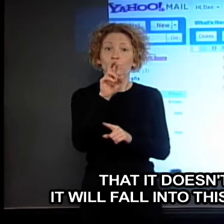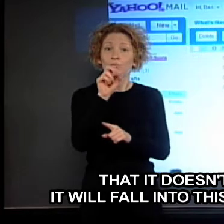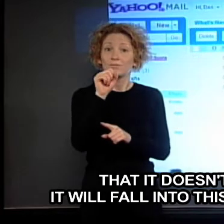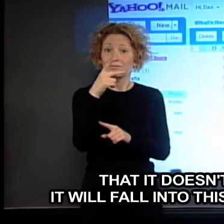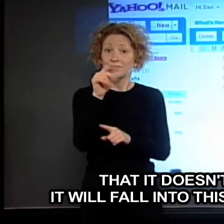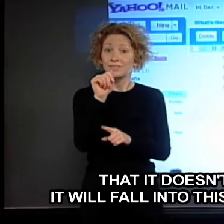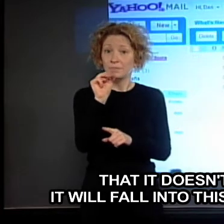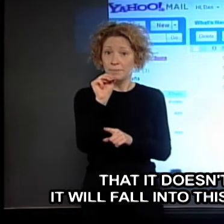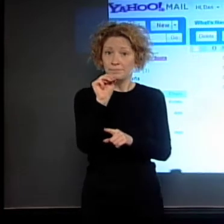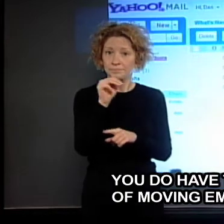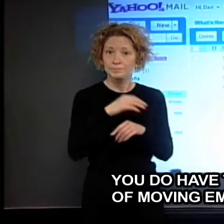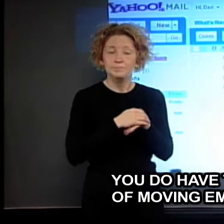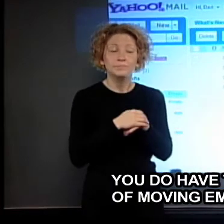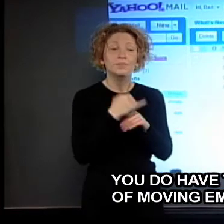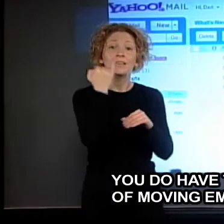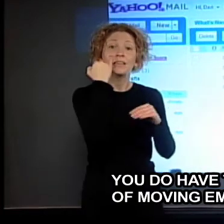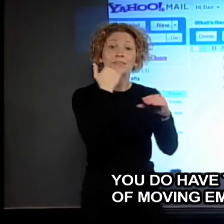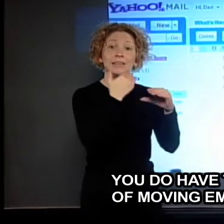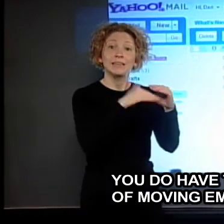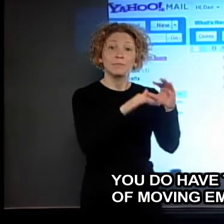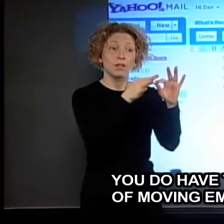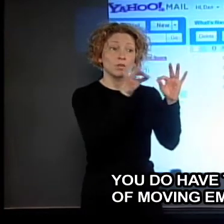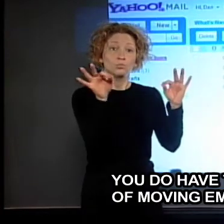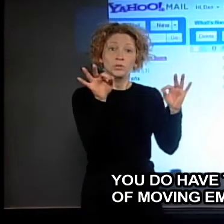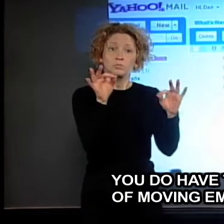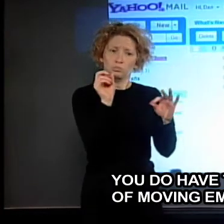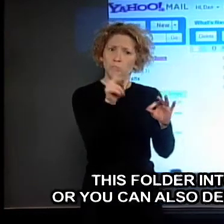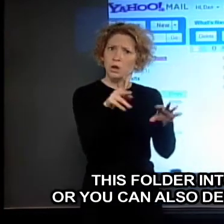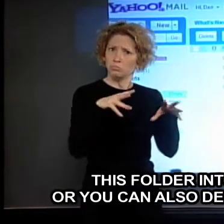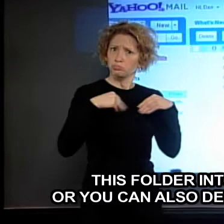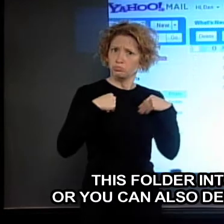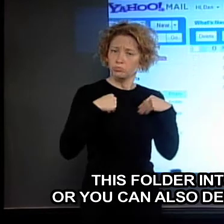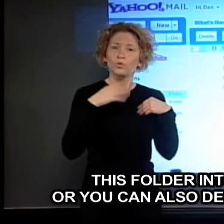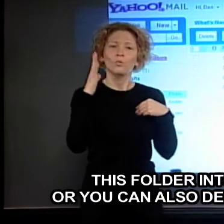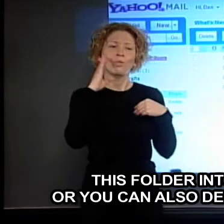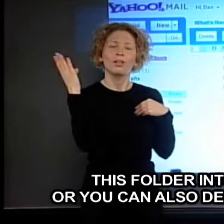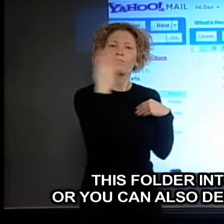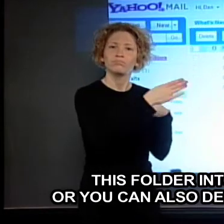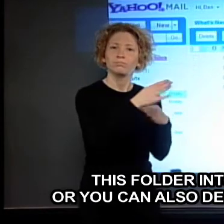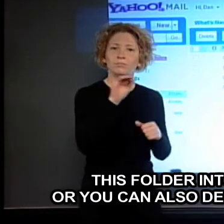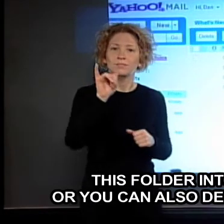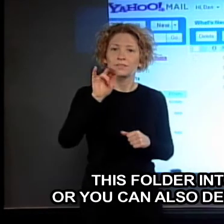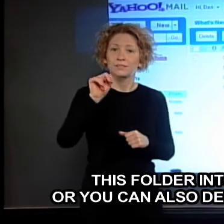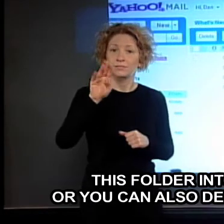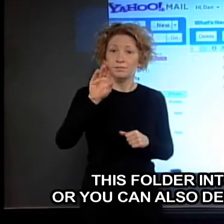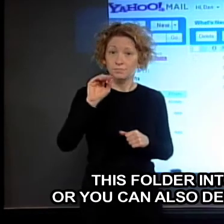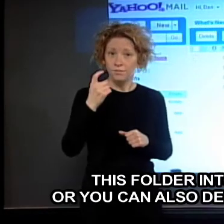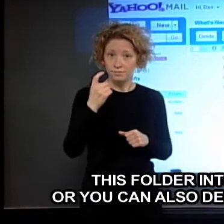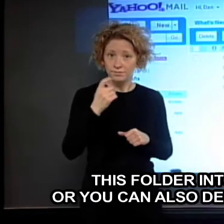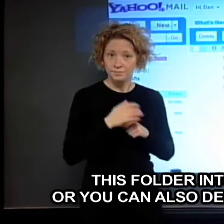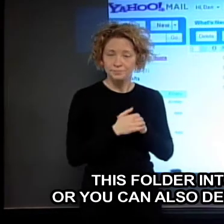category here. You do have the option of moving emails from this folder into your inbox, or you can also delete your